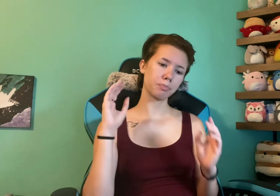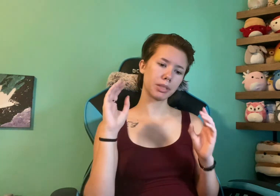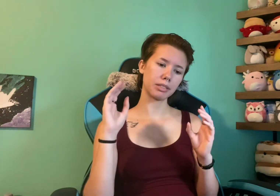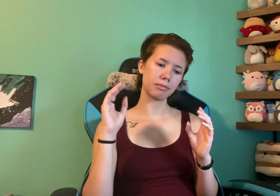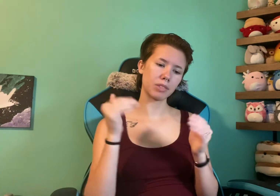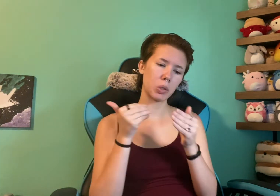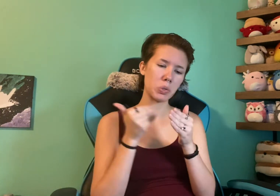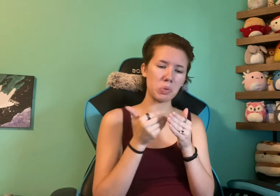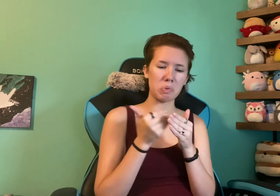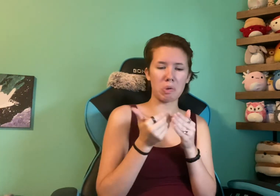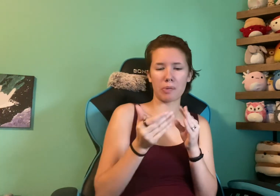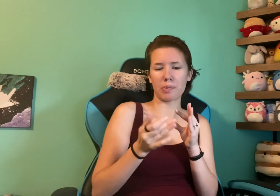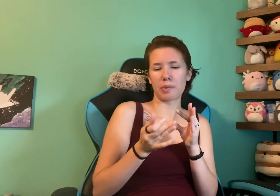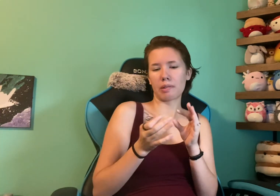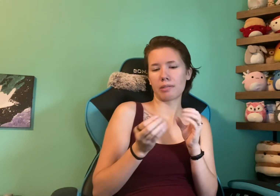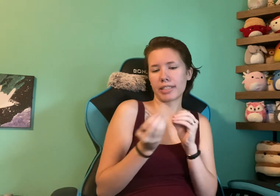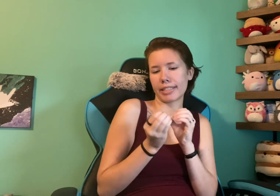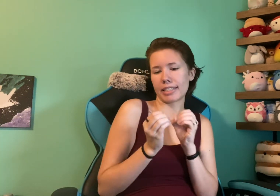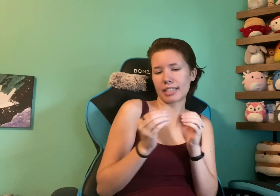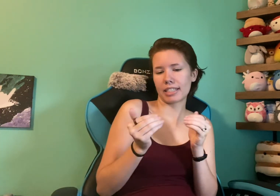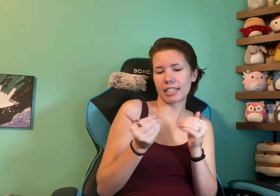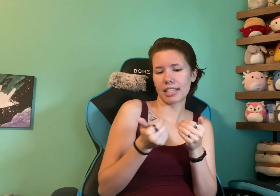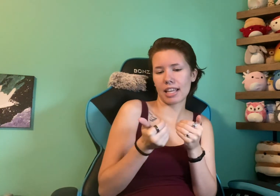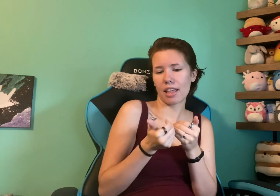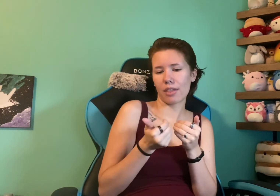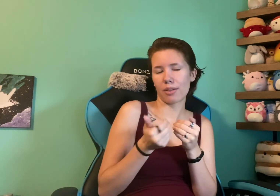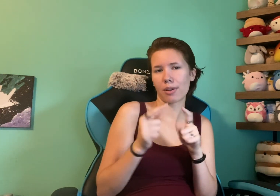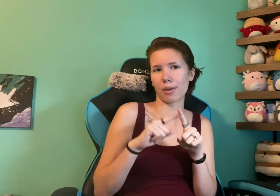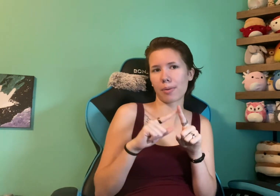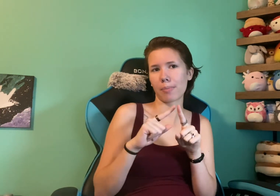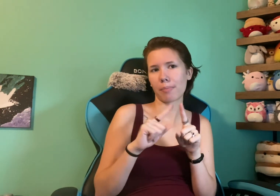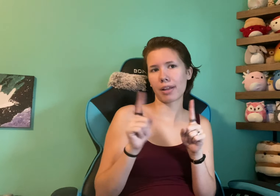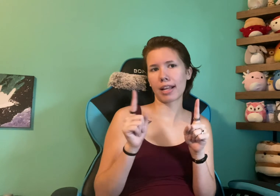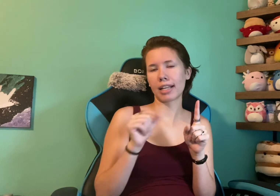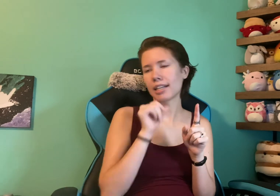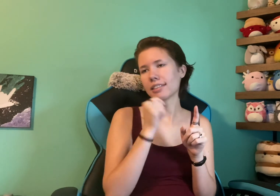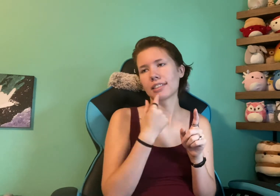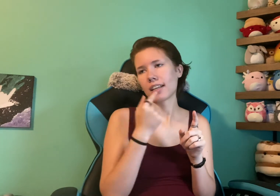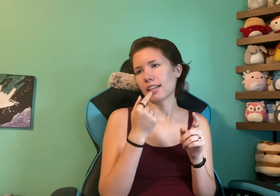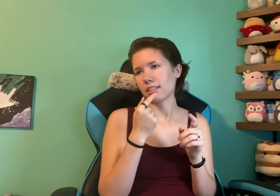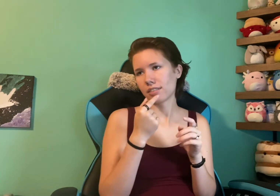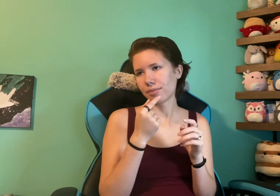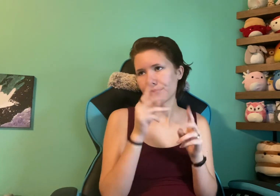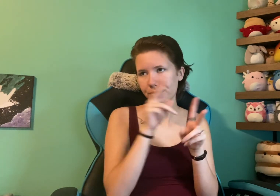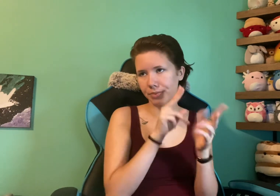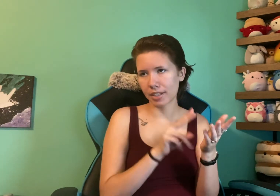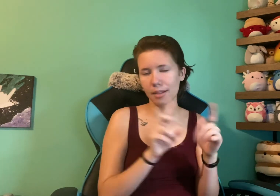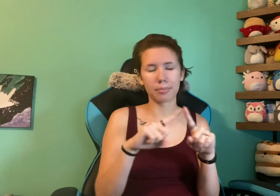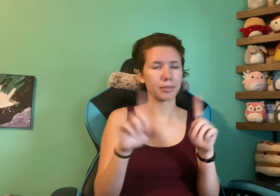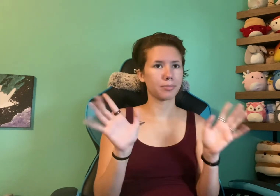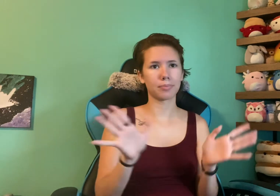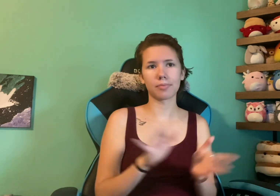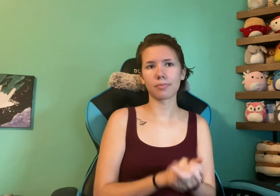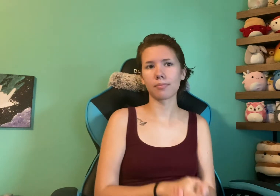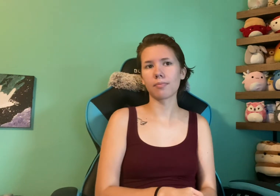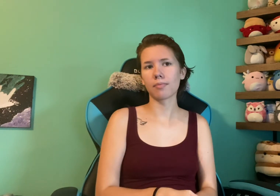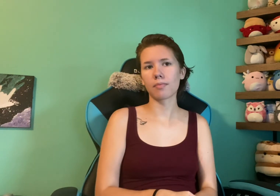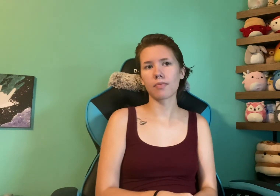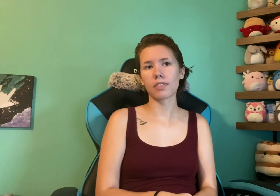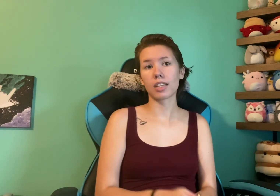the listening. They might provide evidence of an undiscovered planet. Well, they do talk about bodies